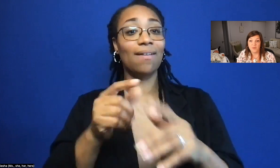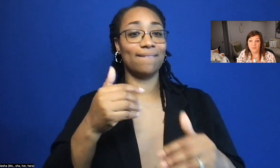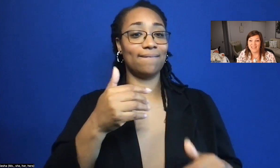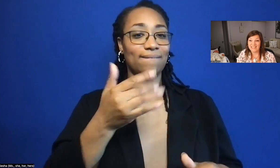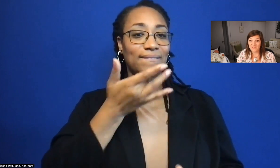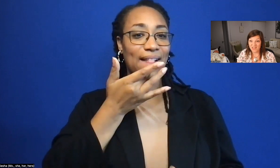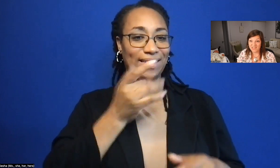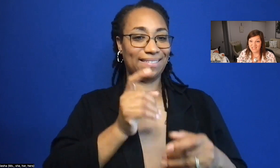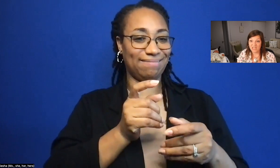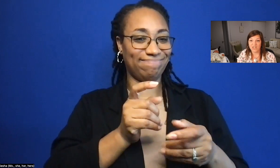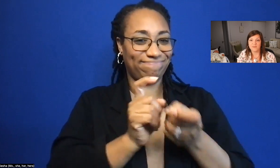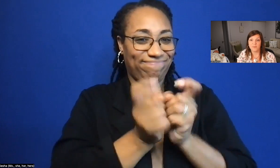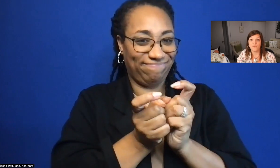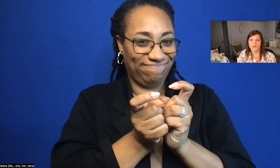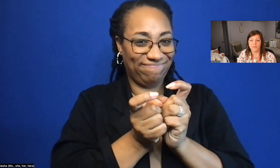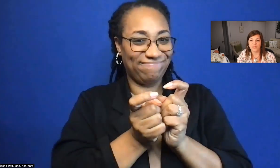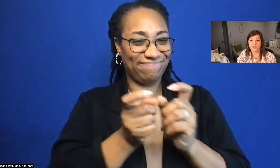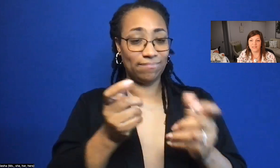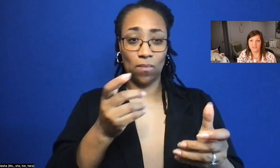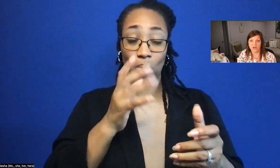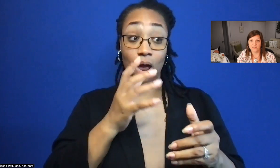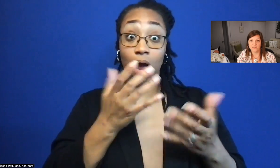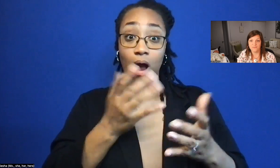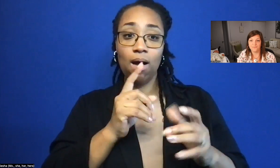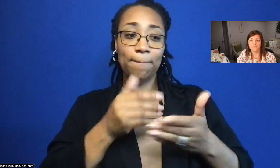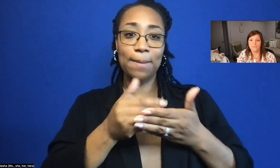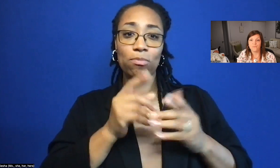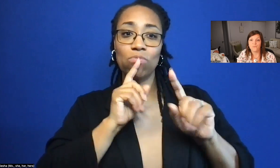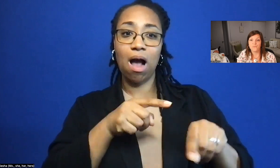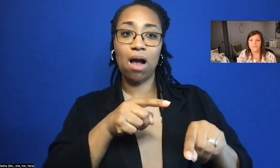find baby gets fussy just before their period starts.